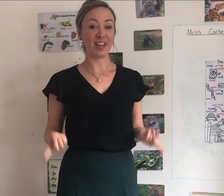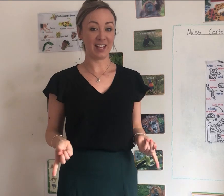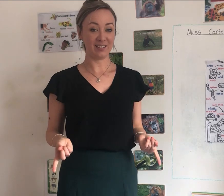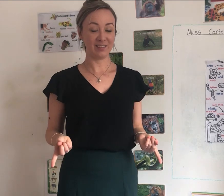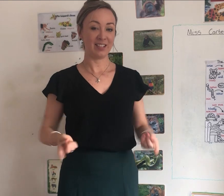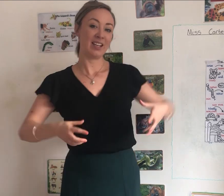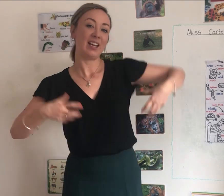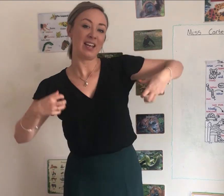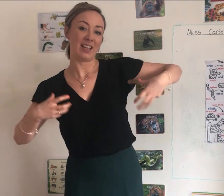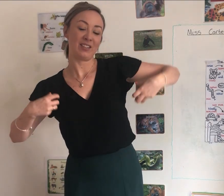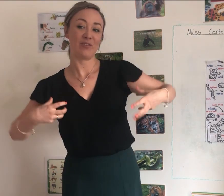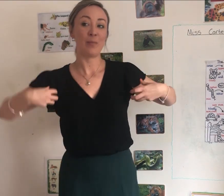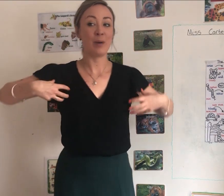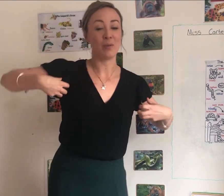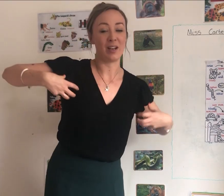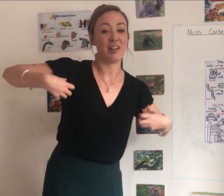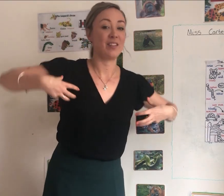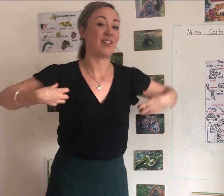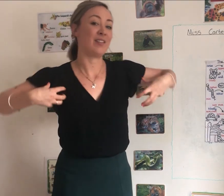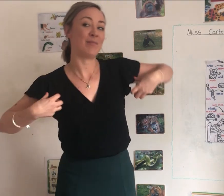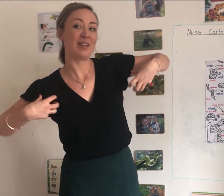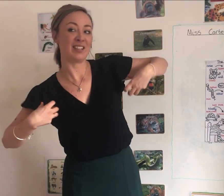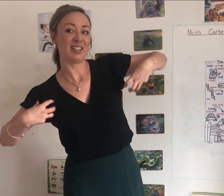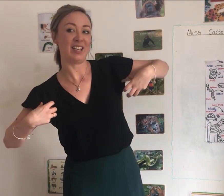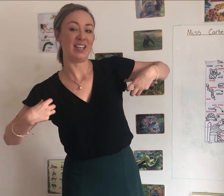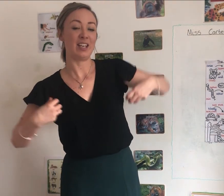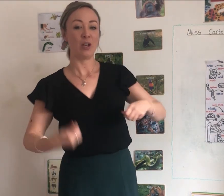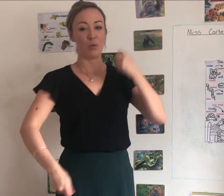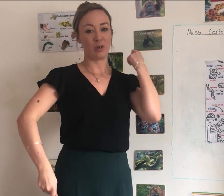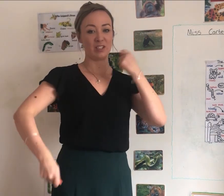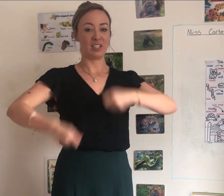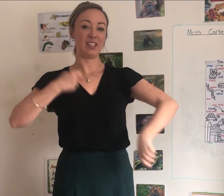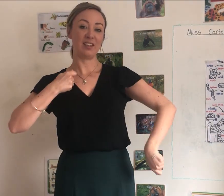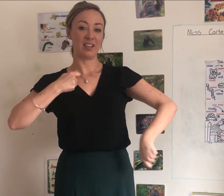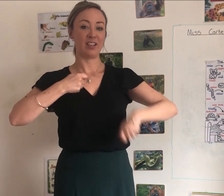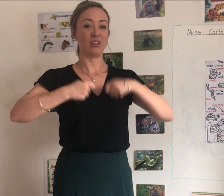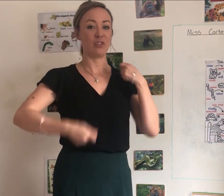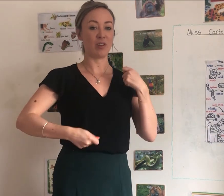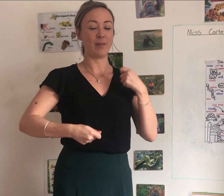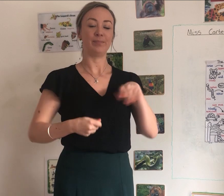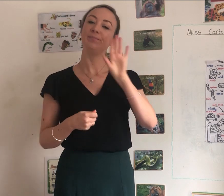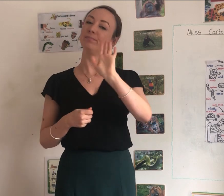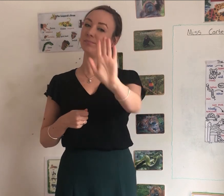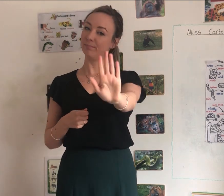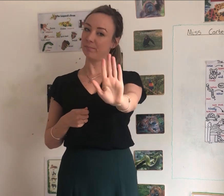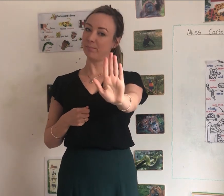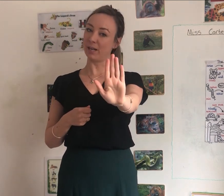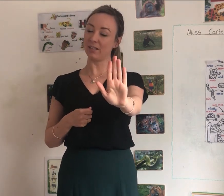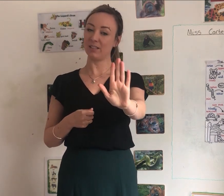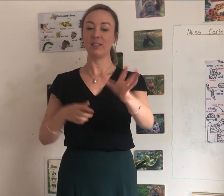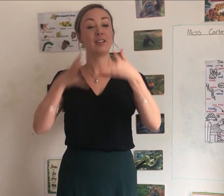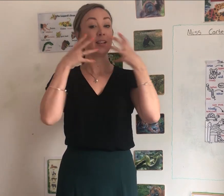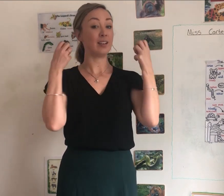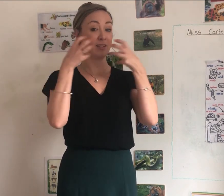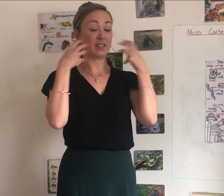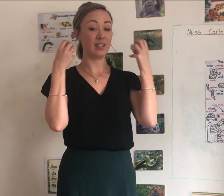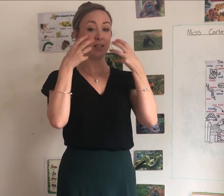then Astroboa the monkey wanted the drum, but